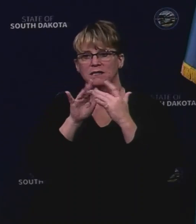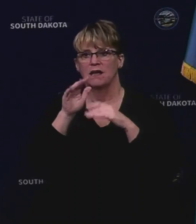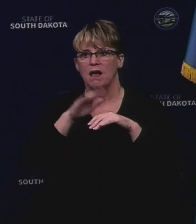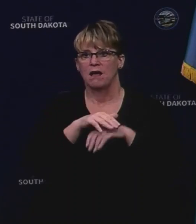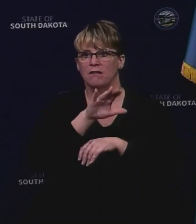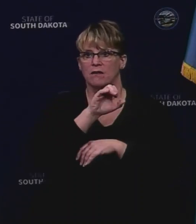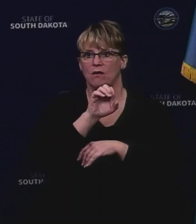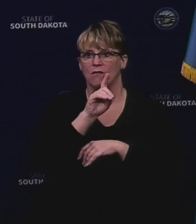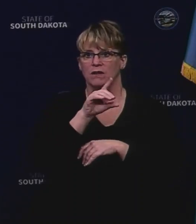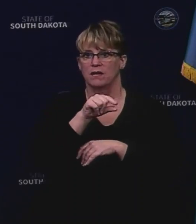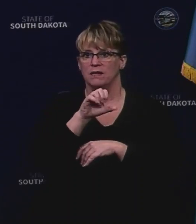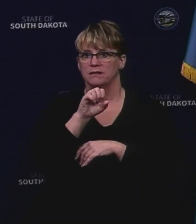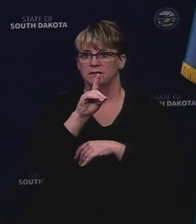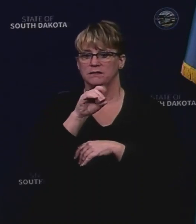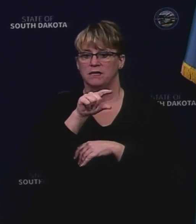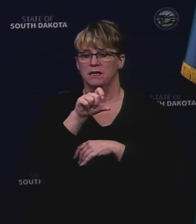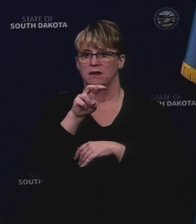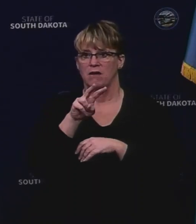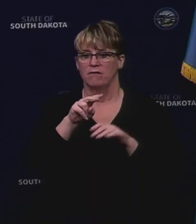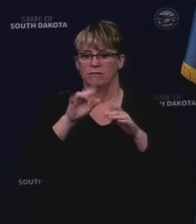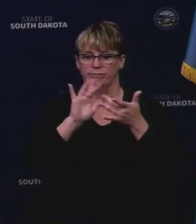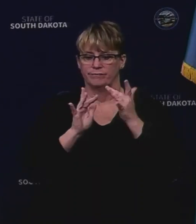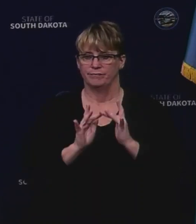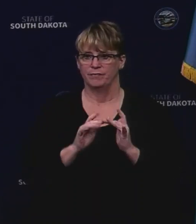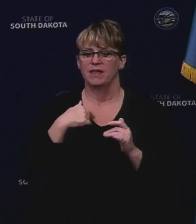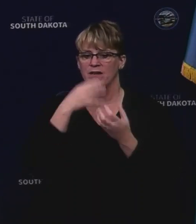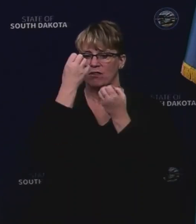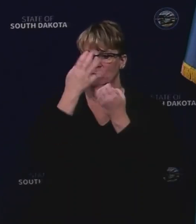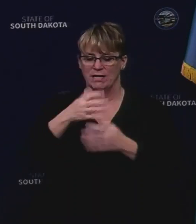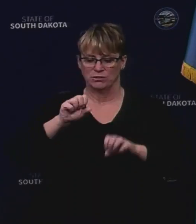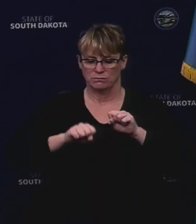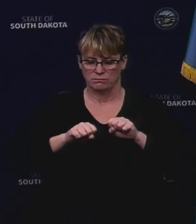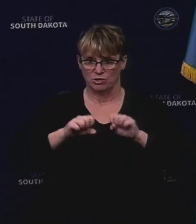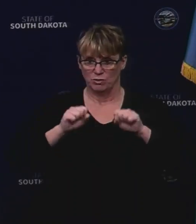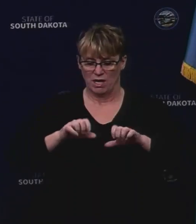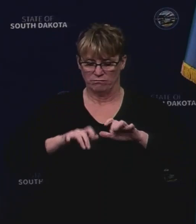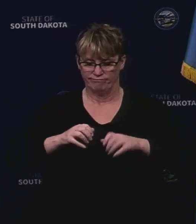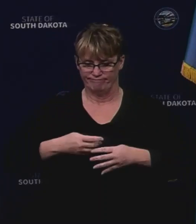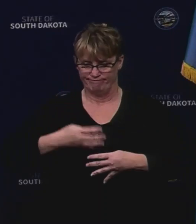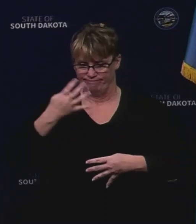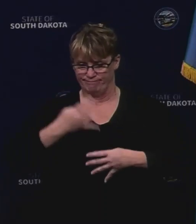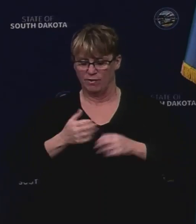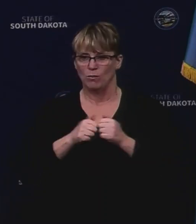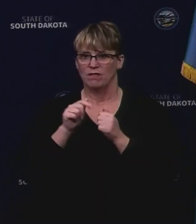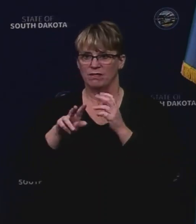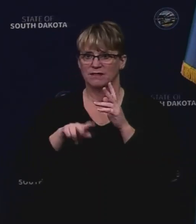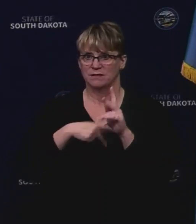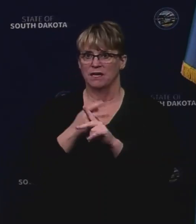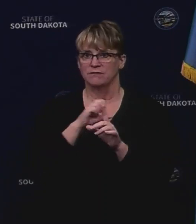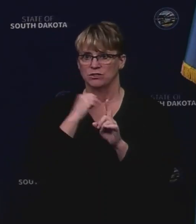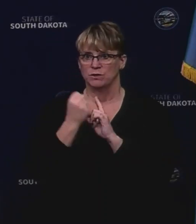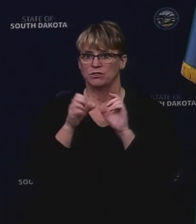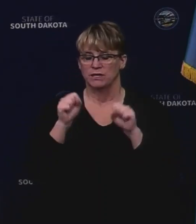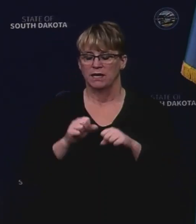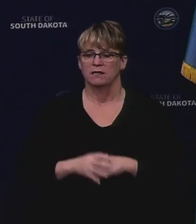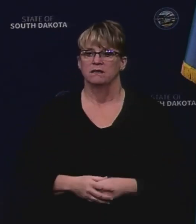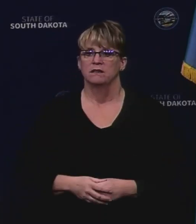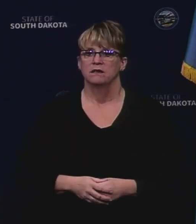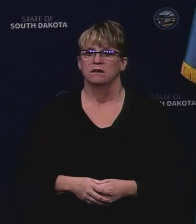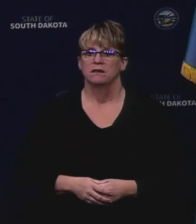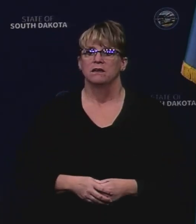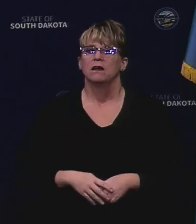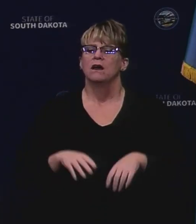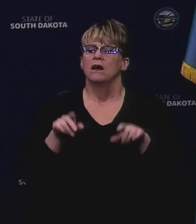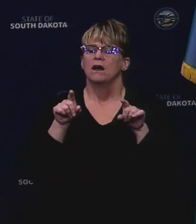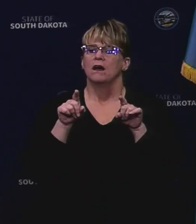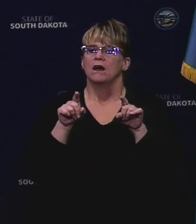the covid.sd.gov website. There is information there that can help you get through this type of a situation. I also today